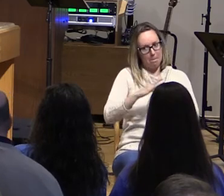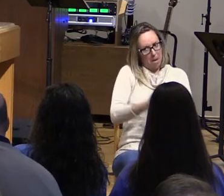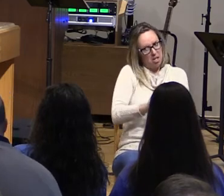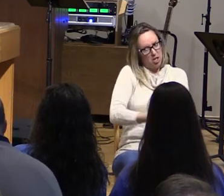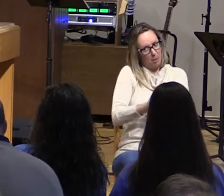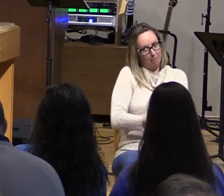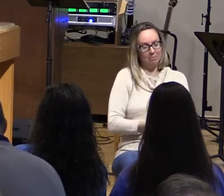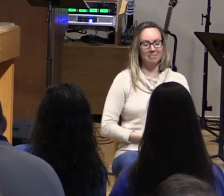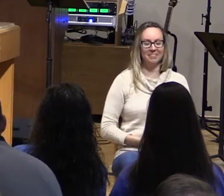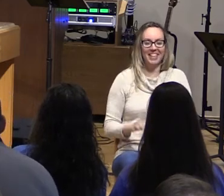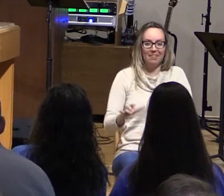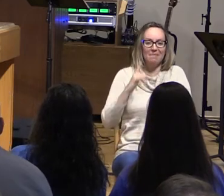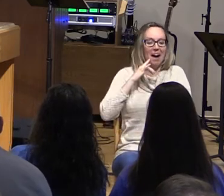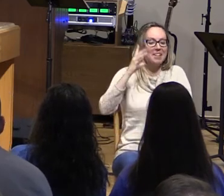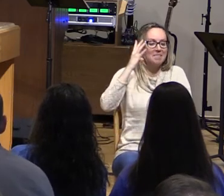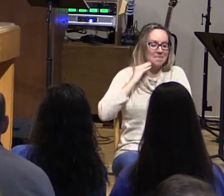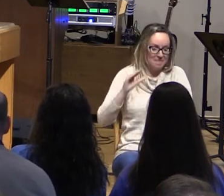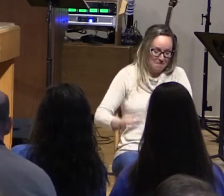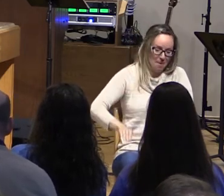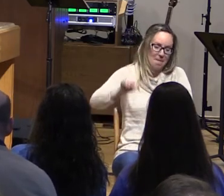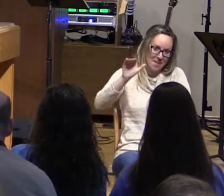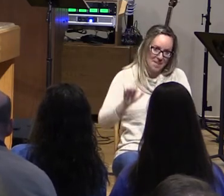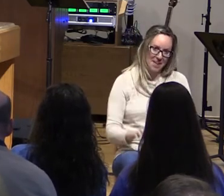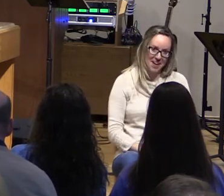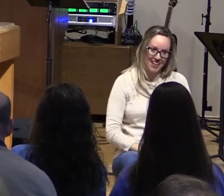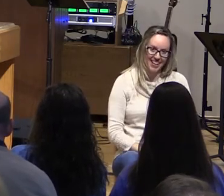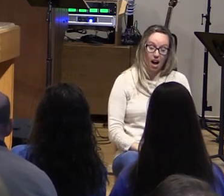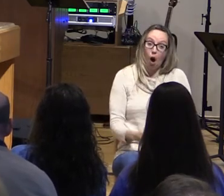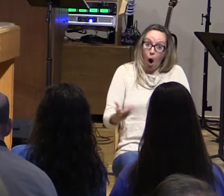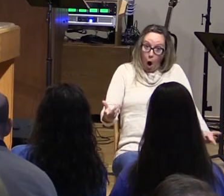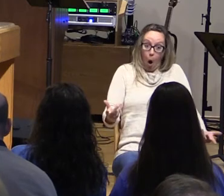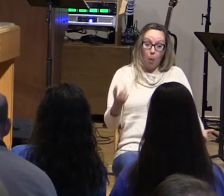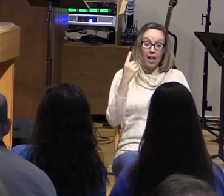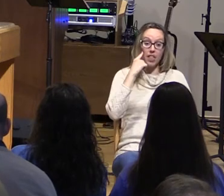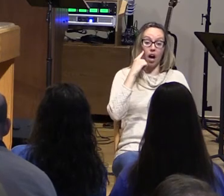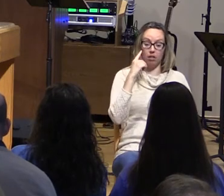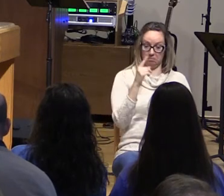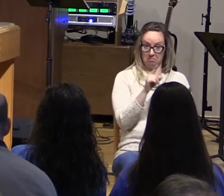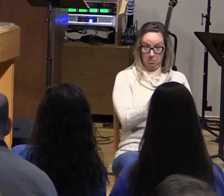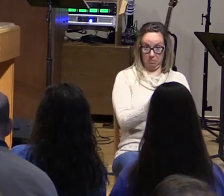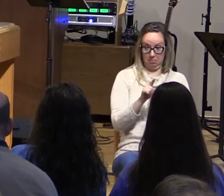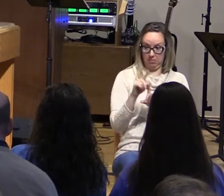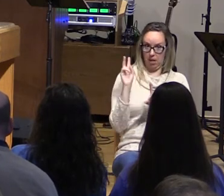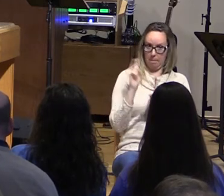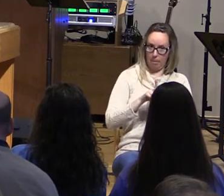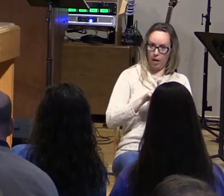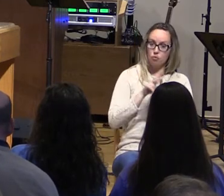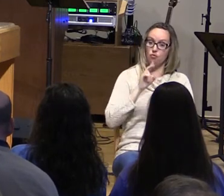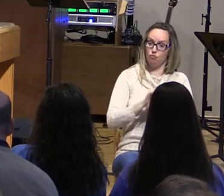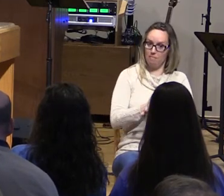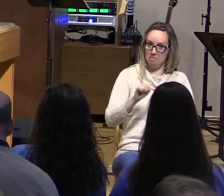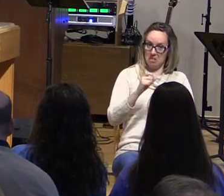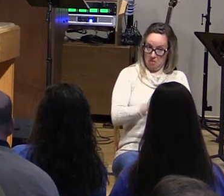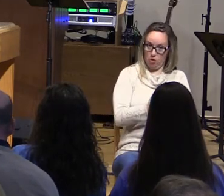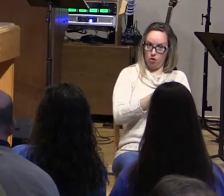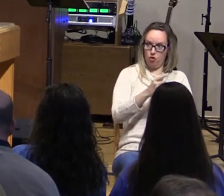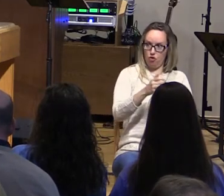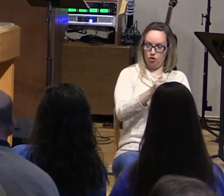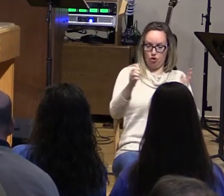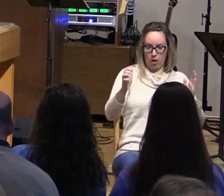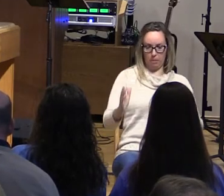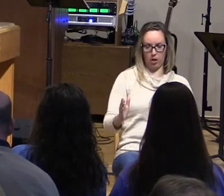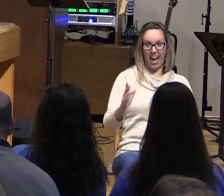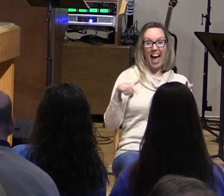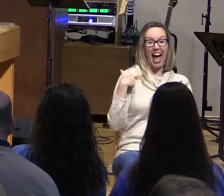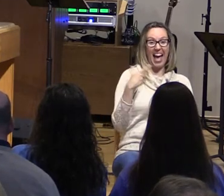bad sheep. That's sort of like how I thought the shepherd was. And then I deployed to